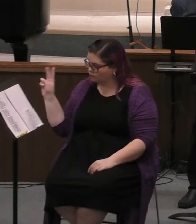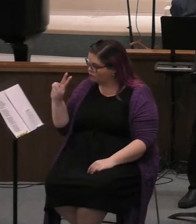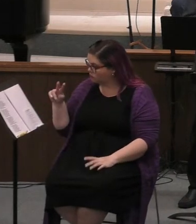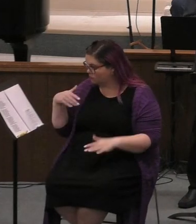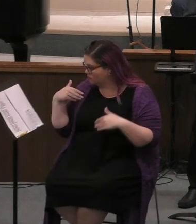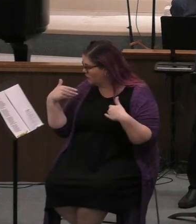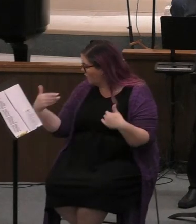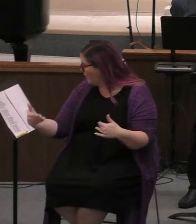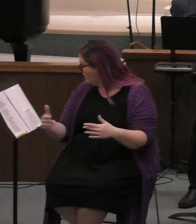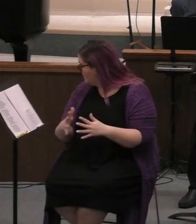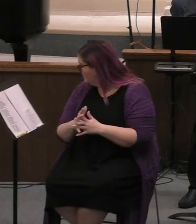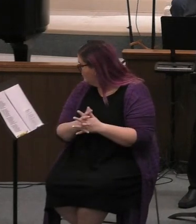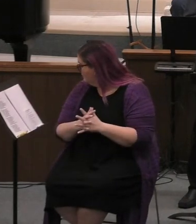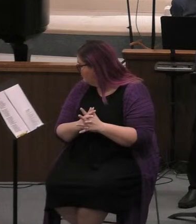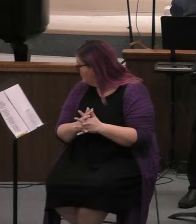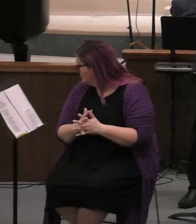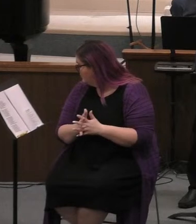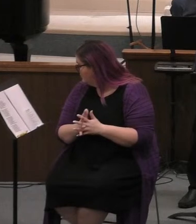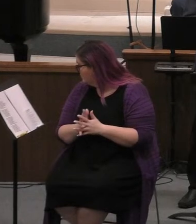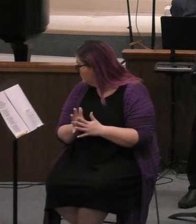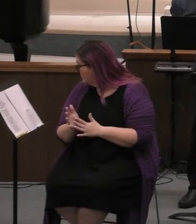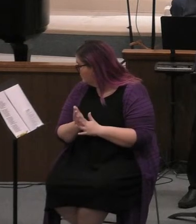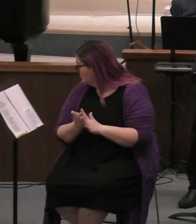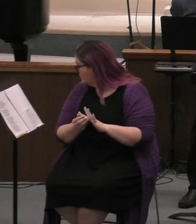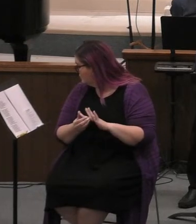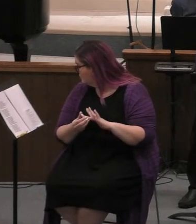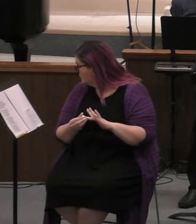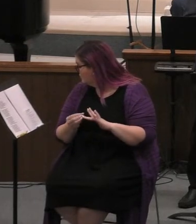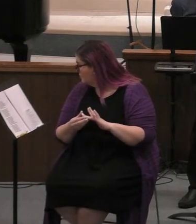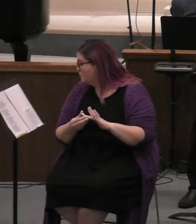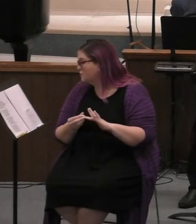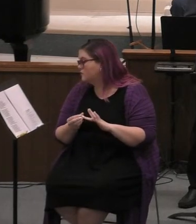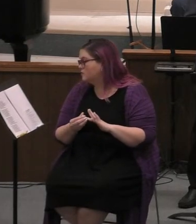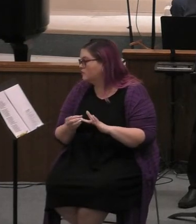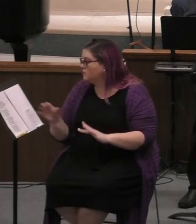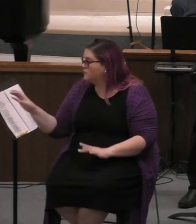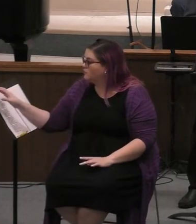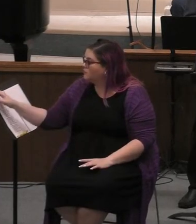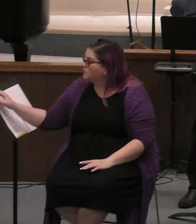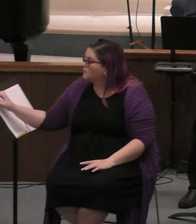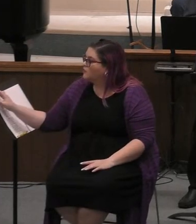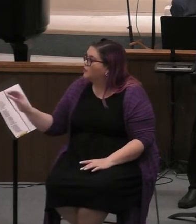and share your thoughts on that, encourage us with some words.